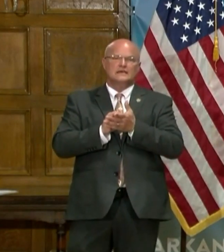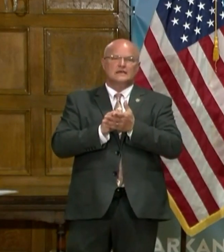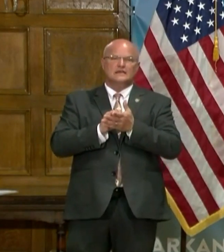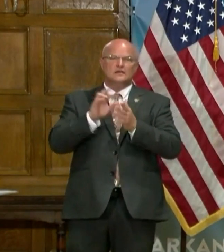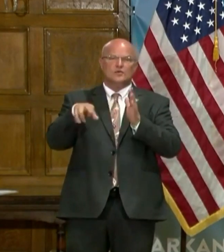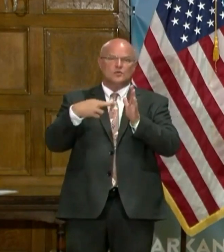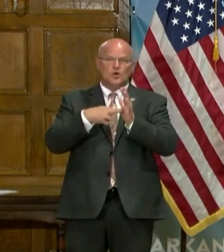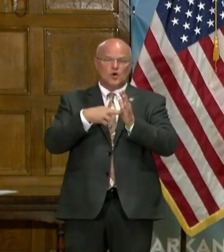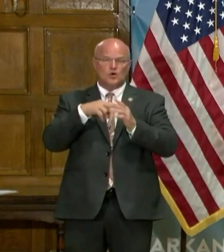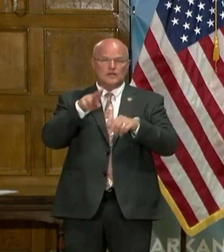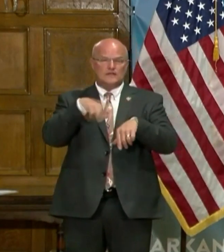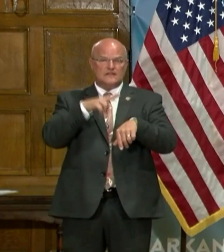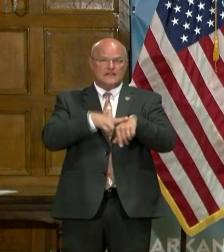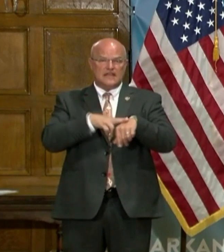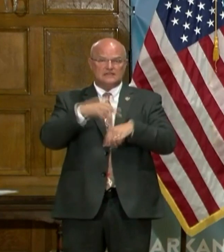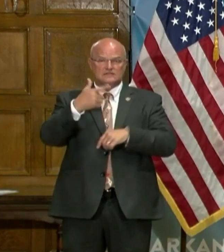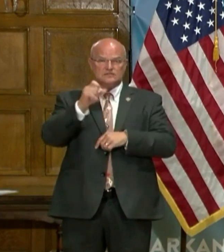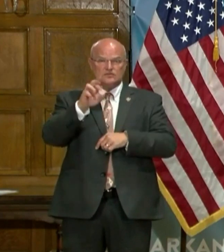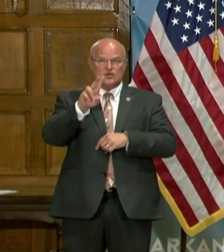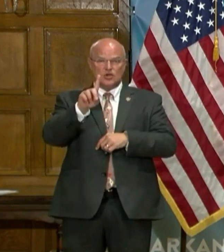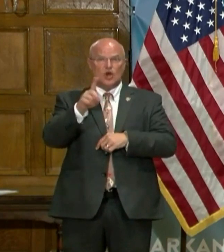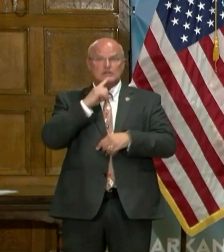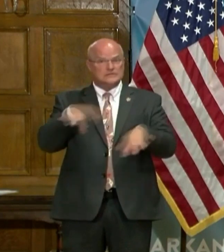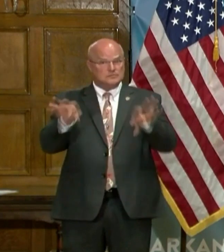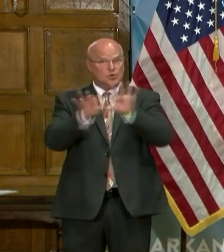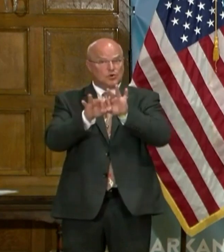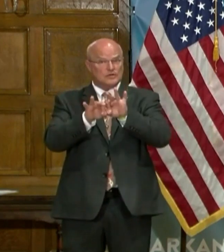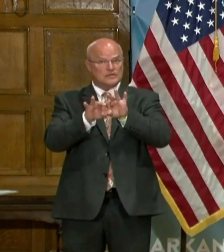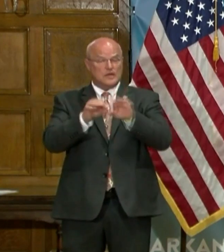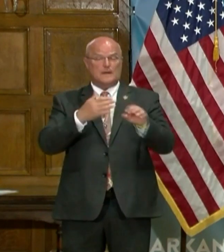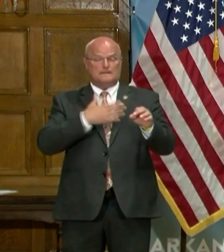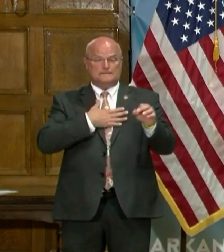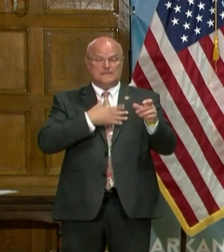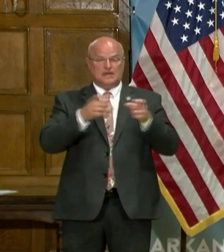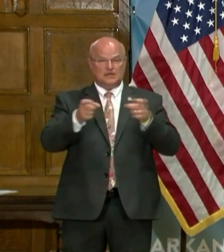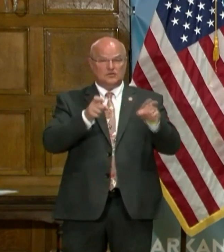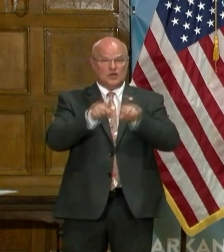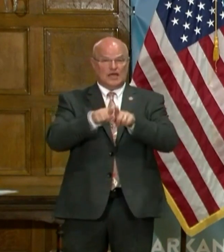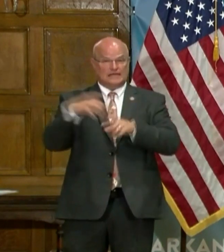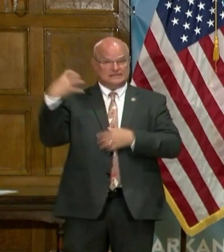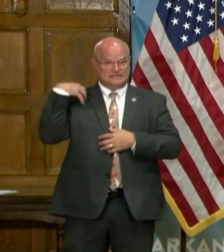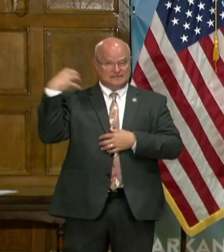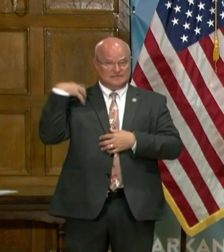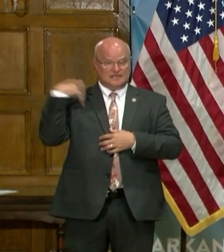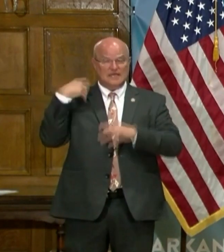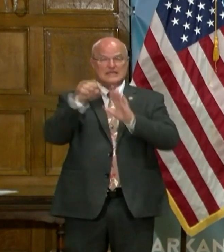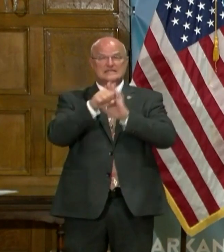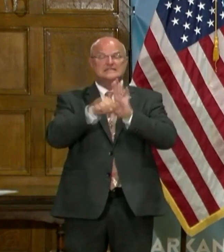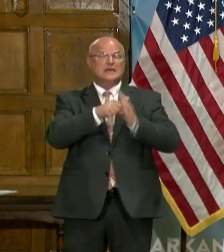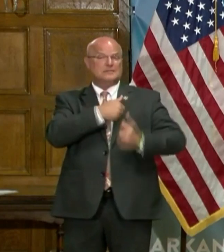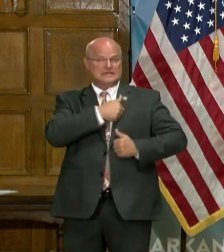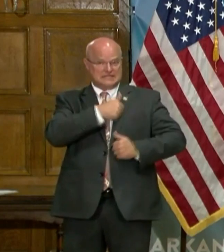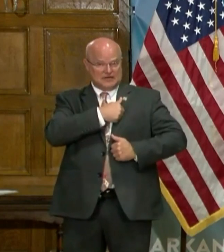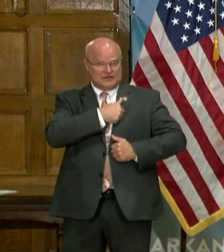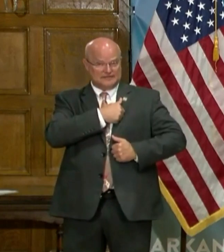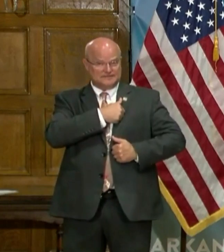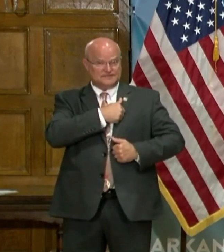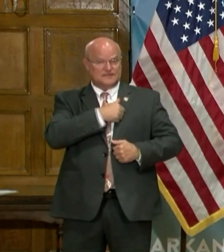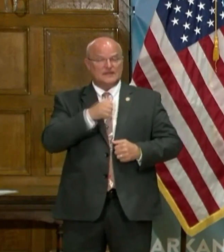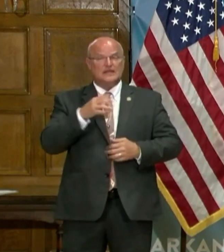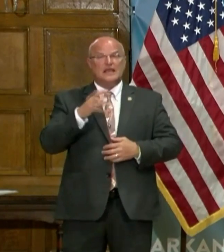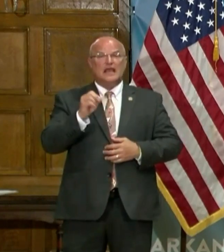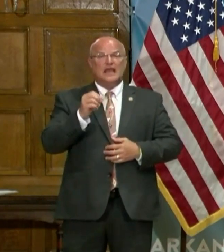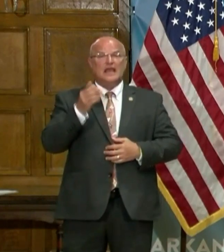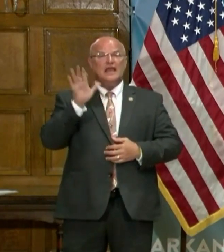The role of the National Guard is important under my control as Commander-in-Chief of the state military,